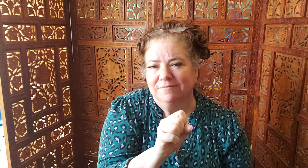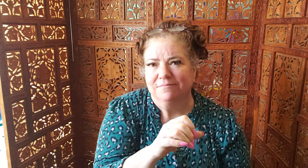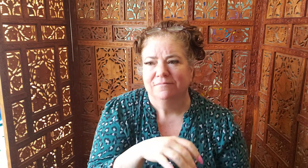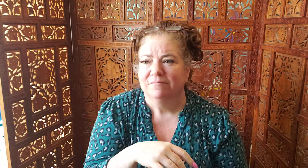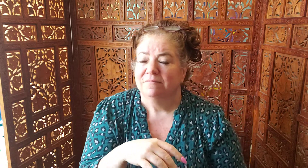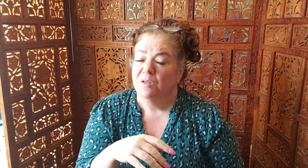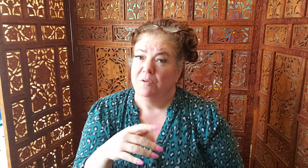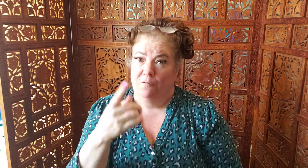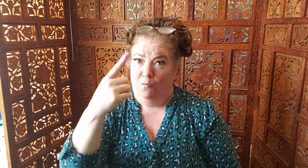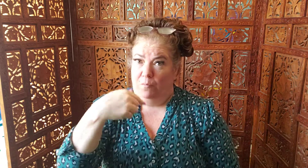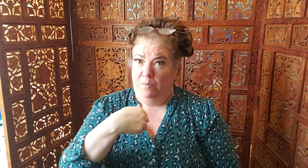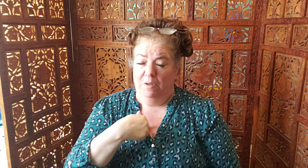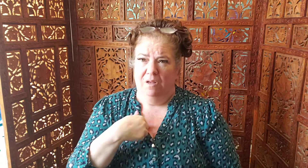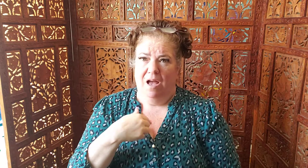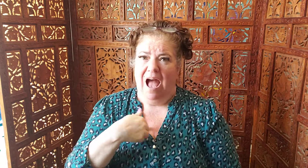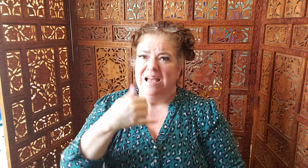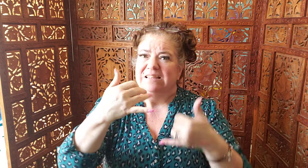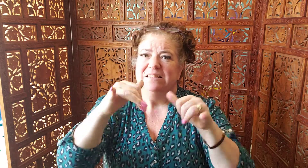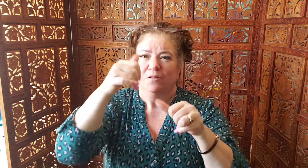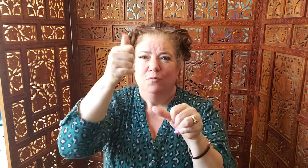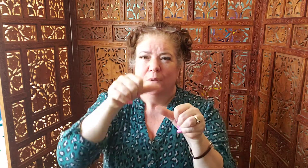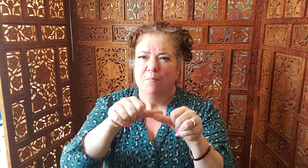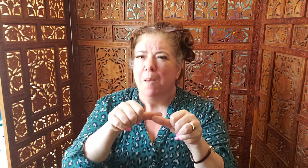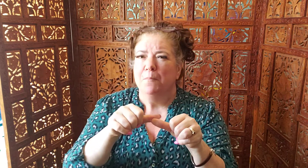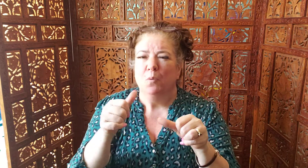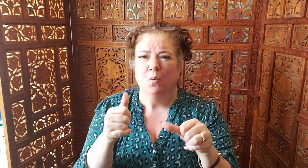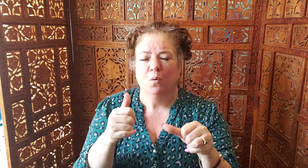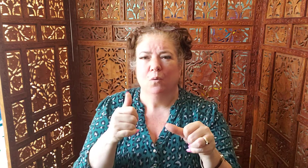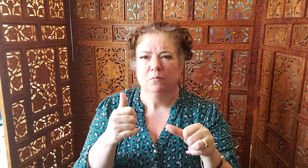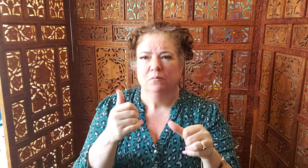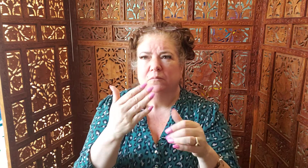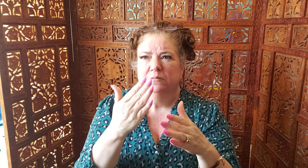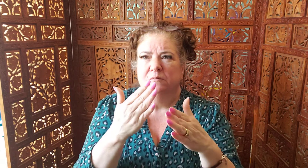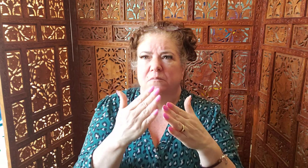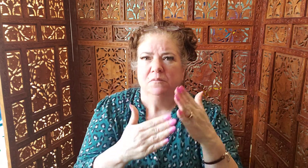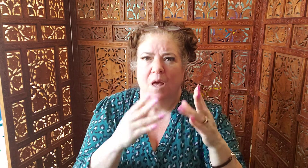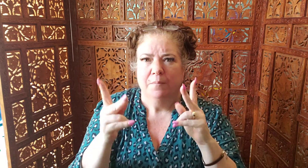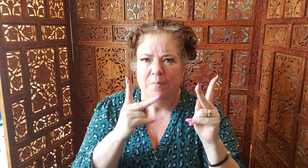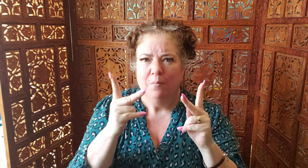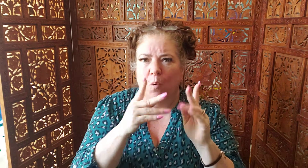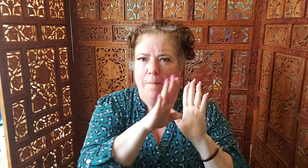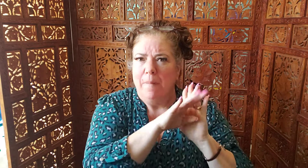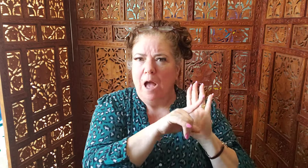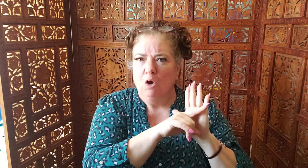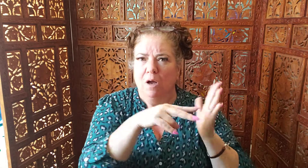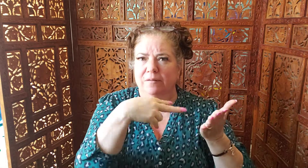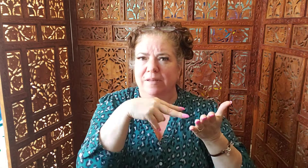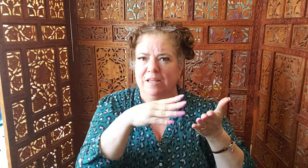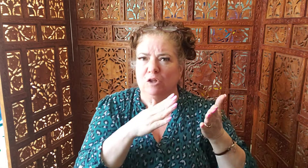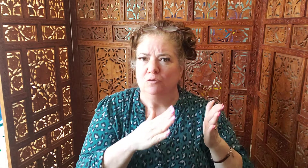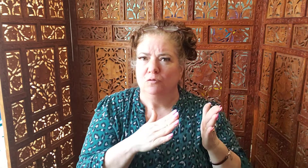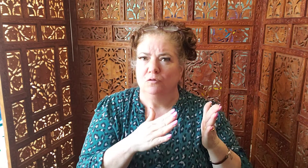were so phenomenally talented. Oh my God. What the Broadway theater lost because they died.